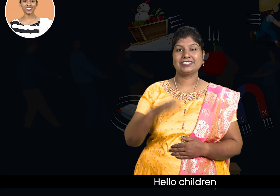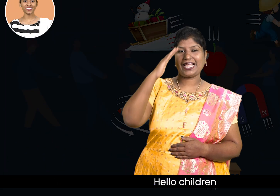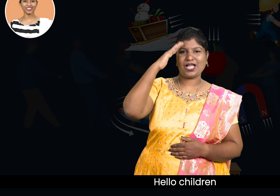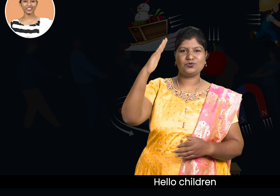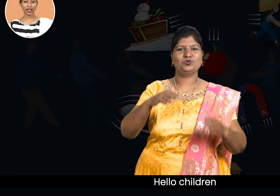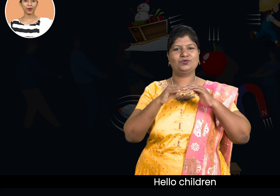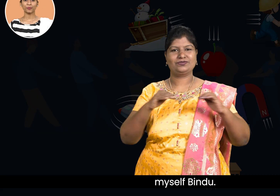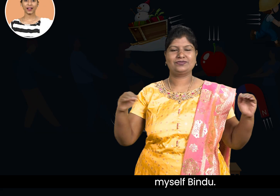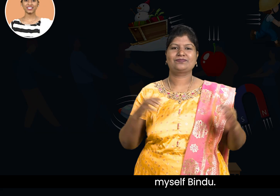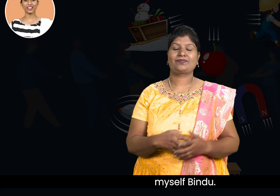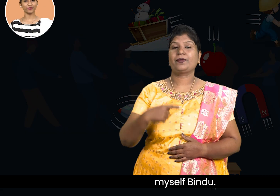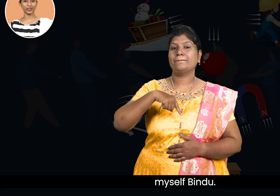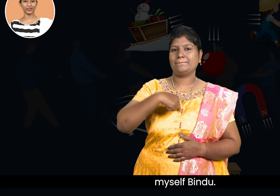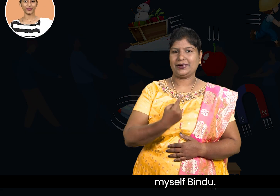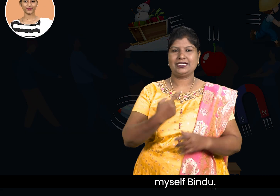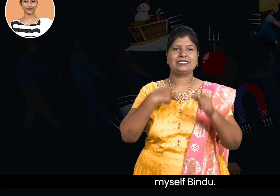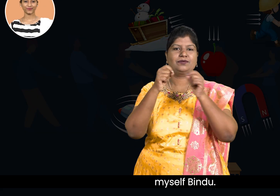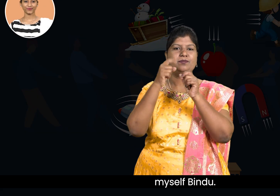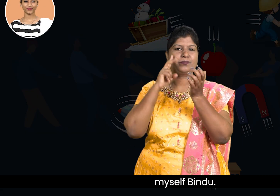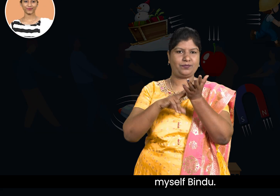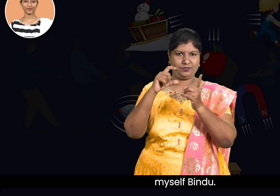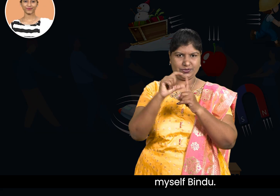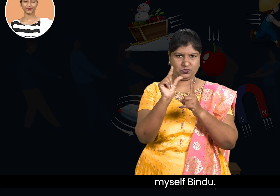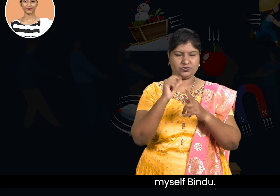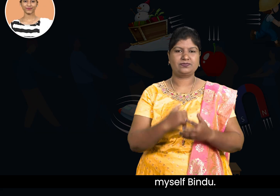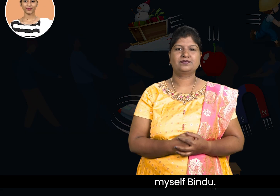Hello children, myself Bindu.